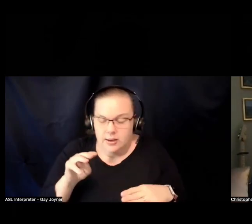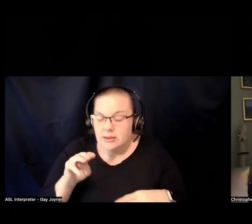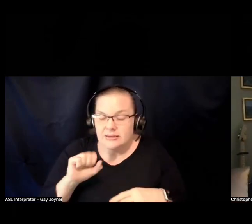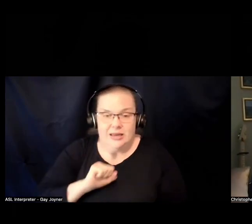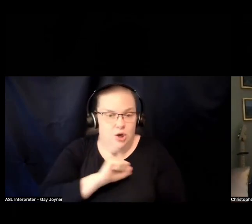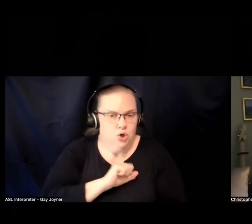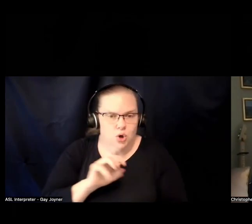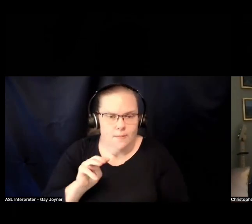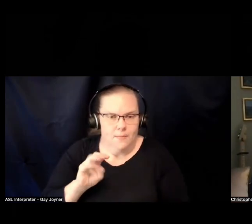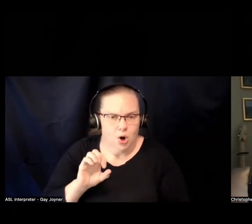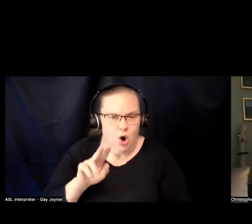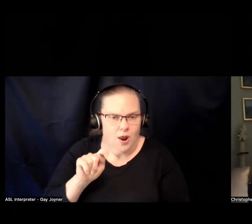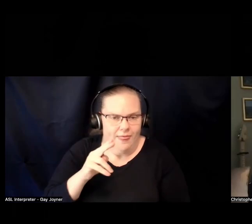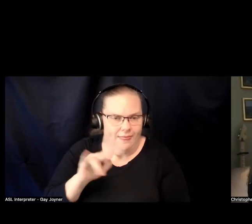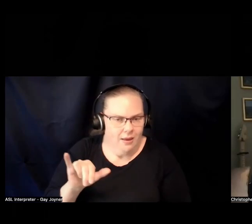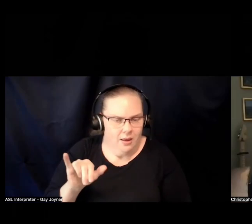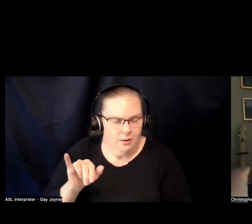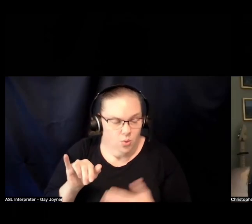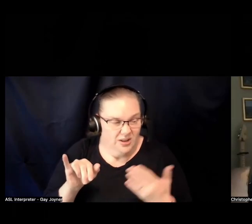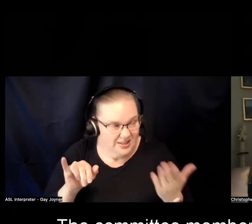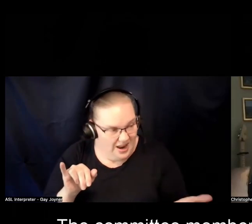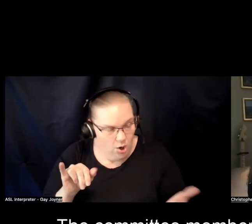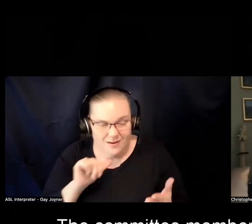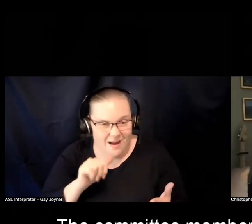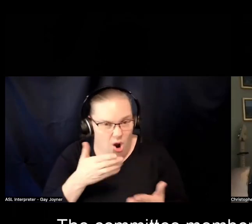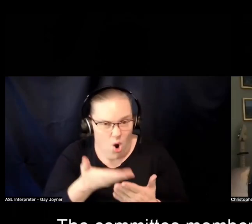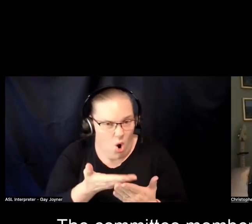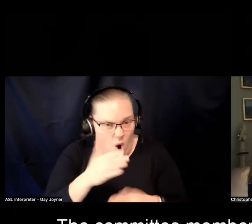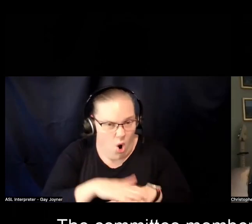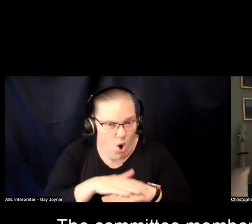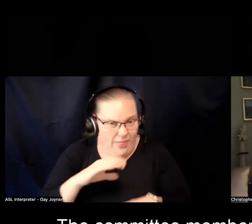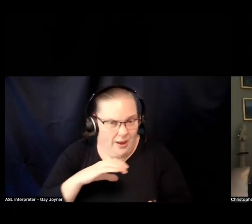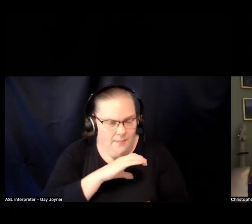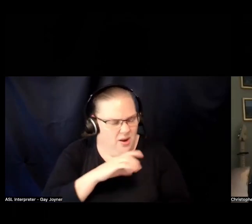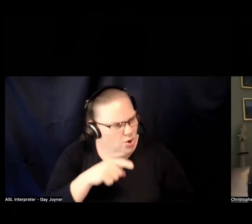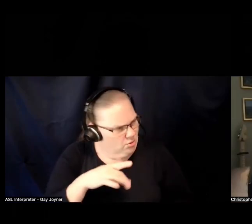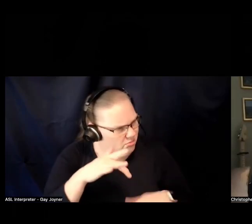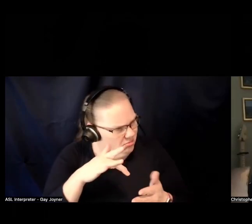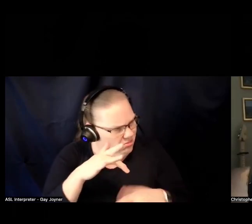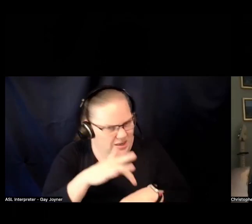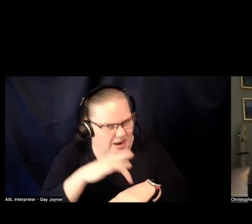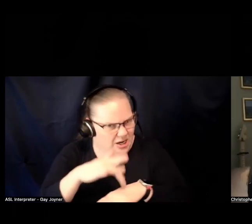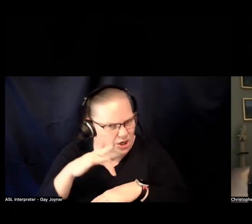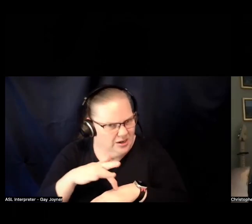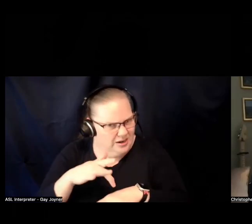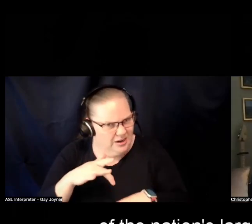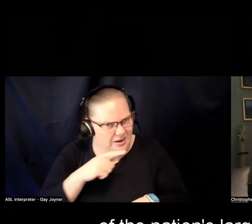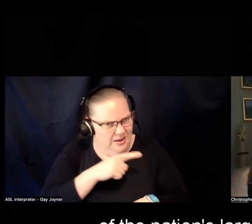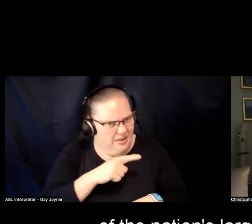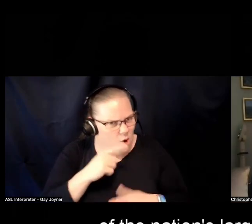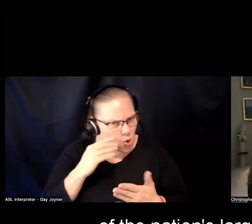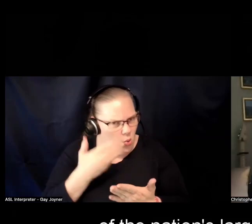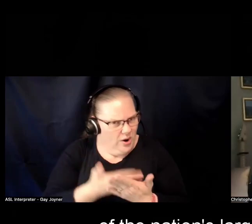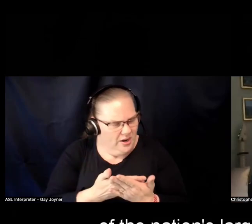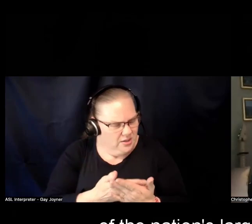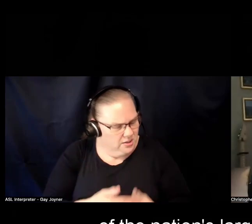committee. What was he tampering with the witness? The committee members were shocked at conduct so unbecoming of a member of the